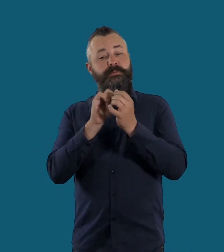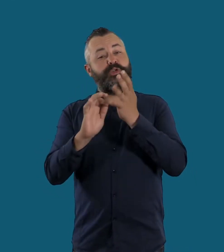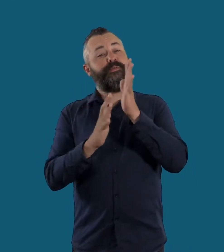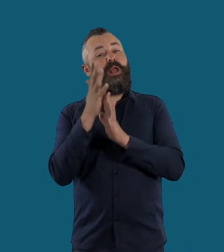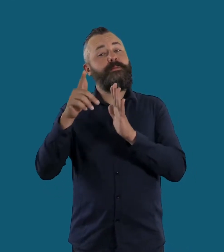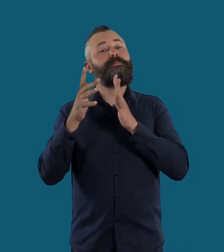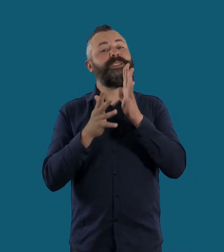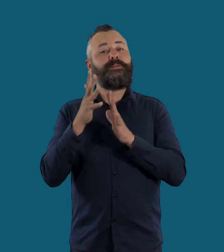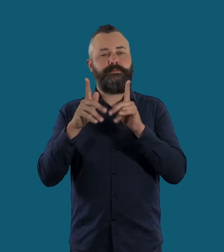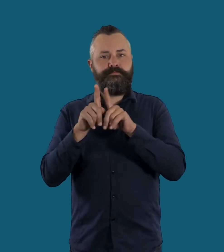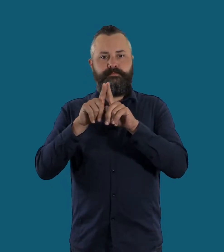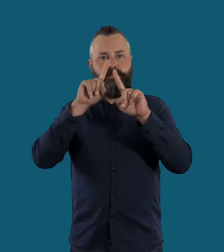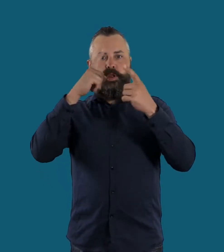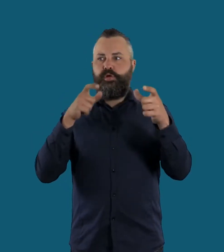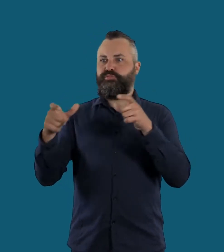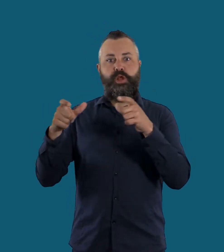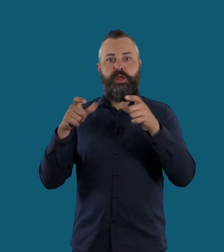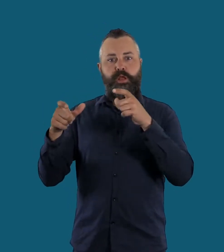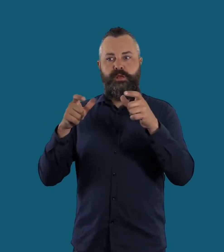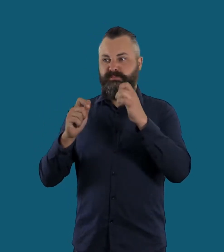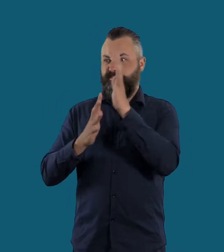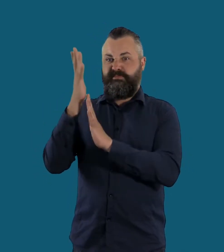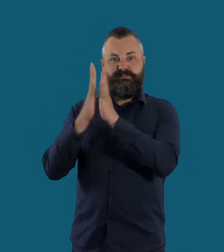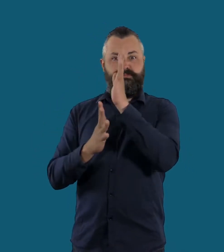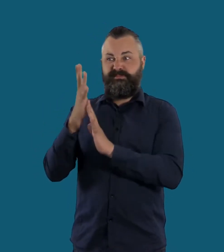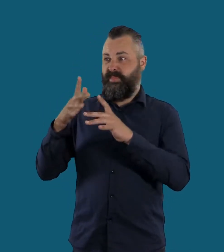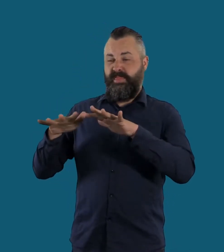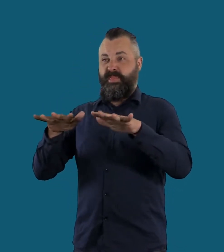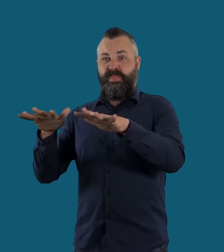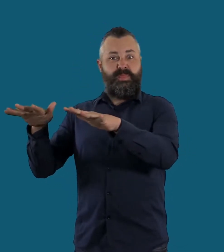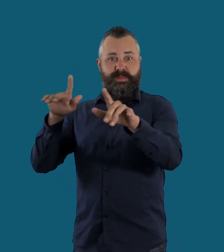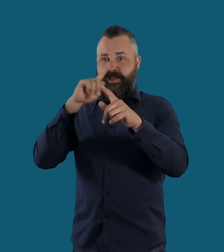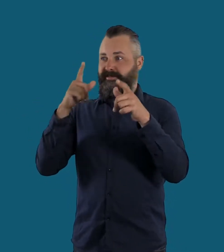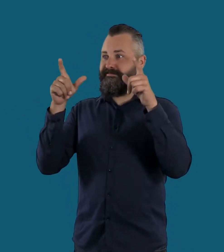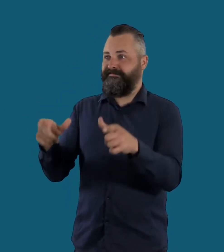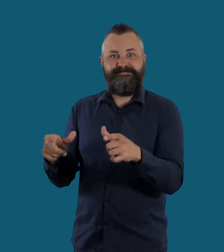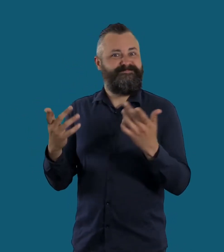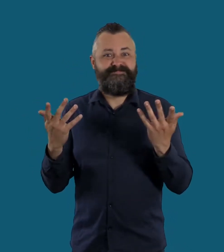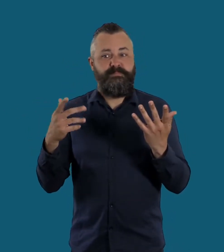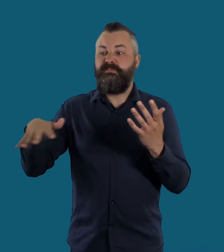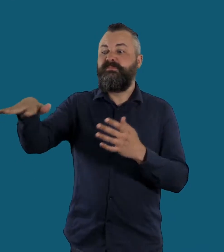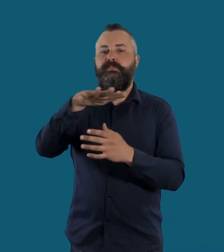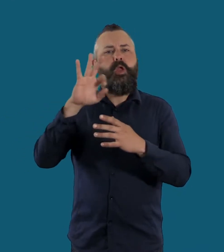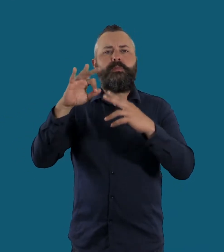A bushfire is defined as an uncontrolled, non-structural fire burning in grass,